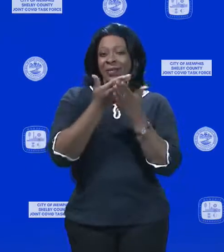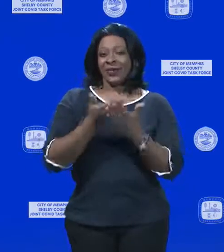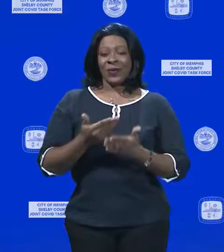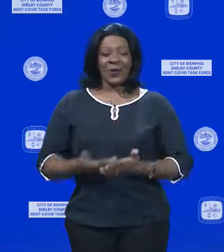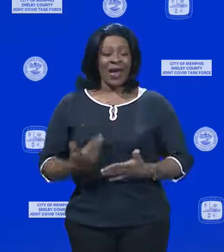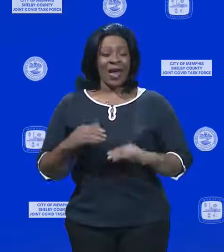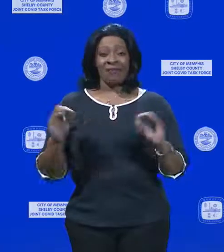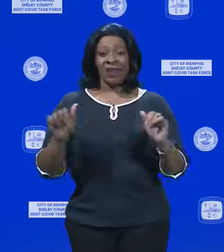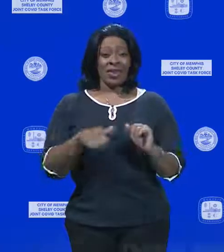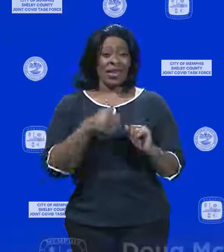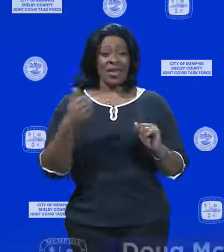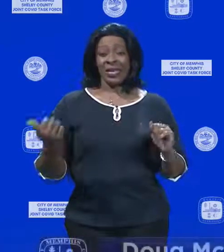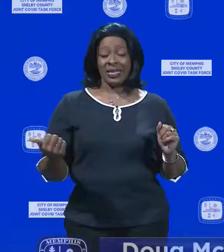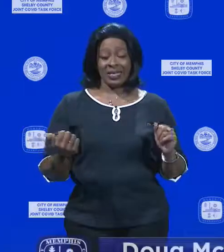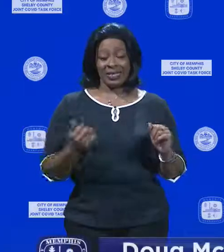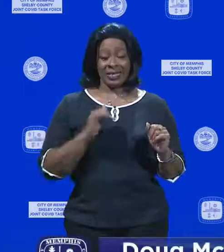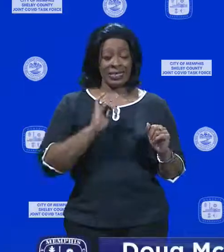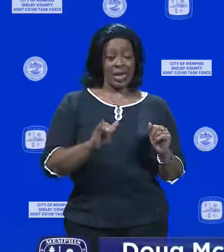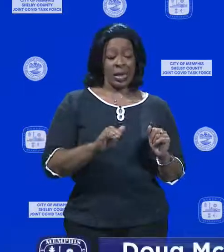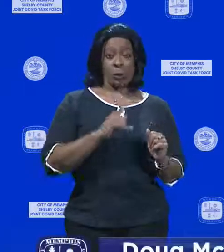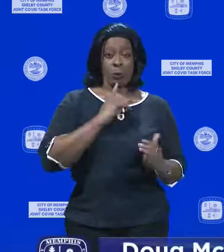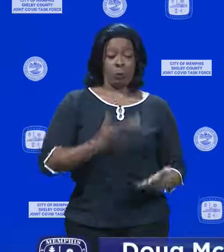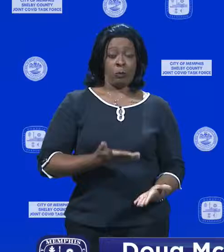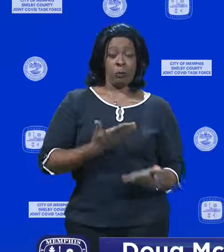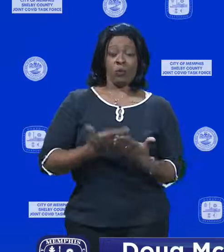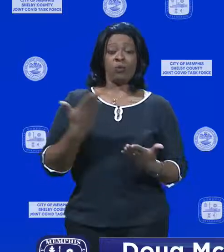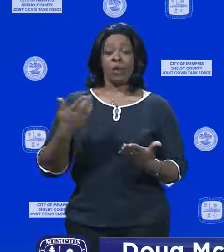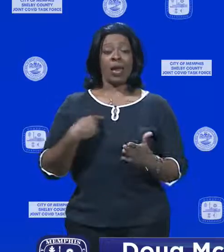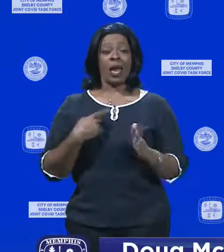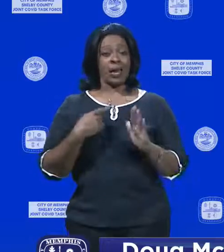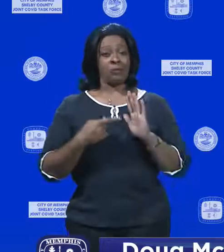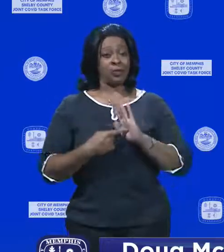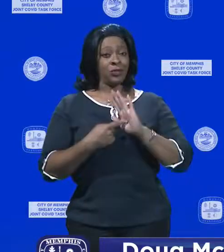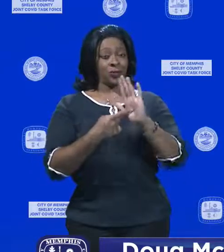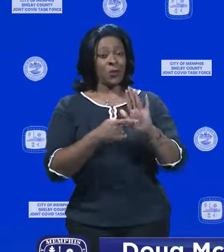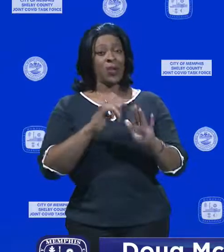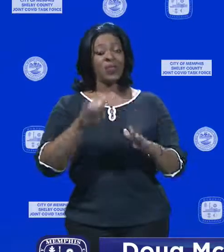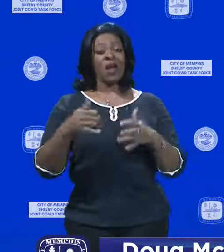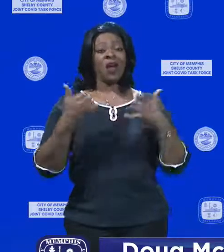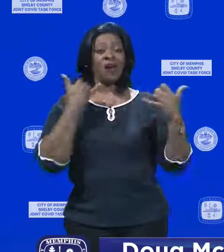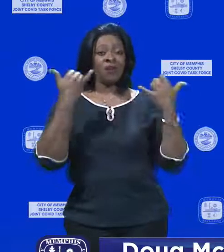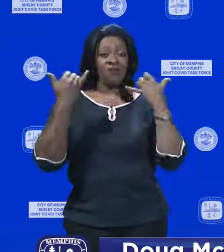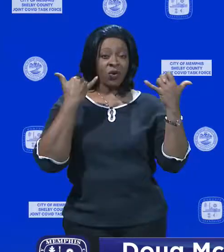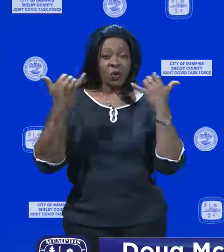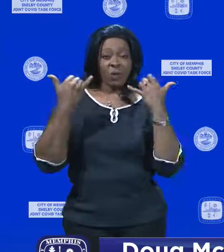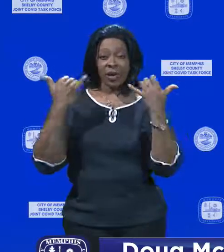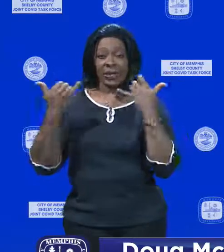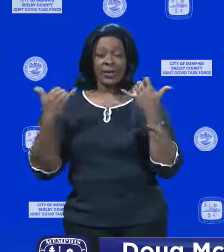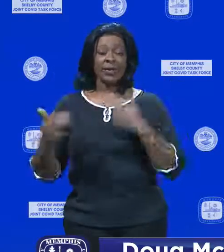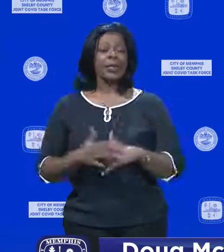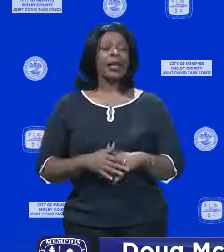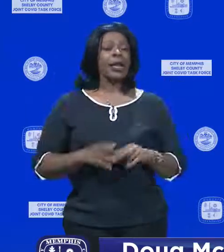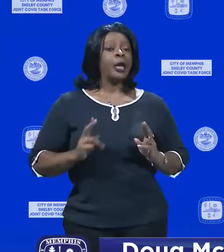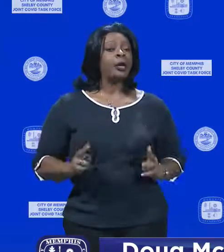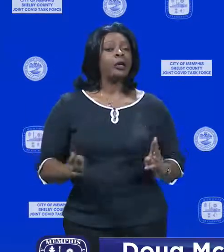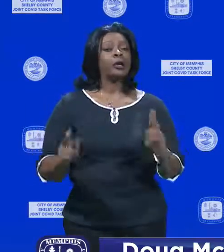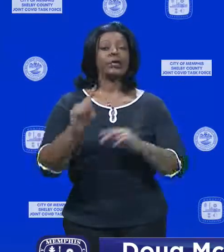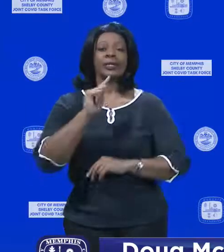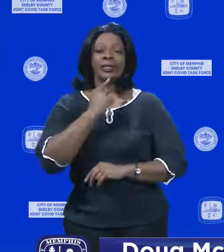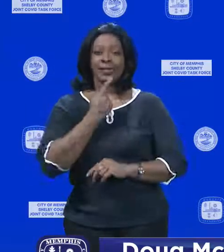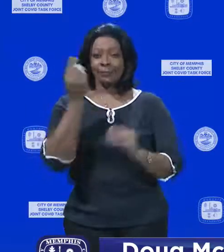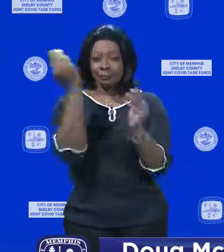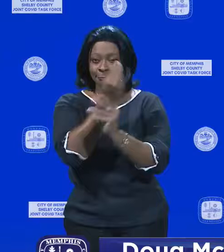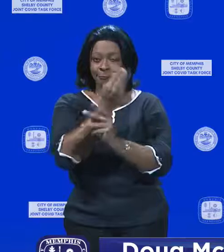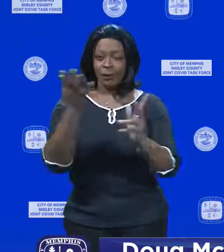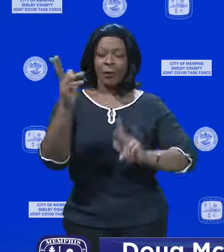have anything that would be empirical or provable. But I do think that the phone banking and the urgency that is given